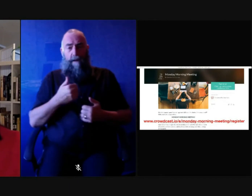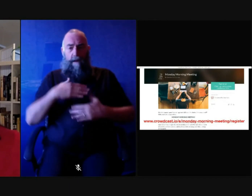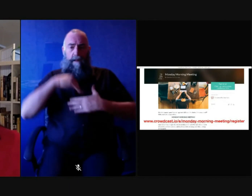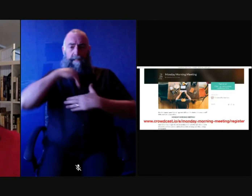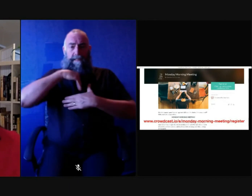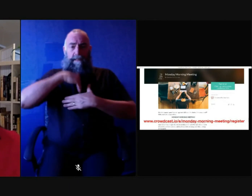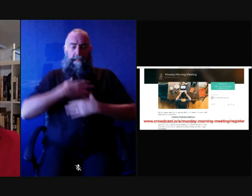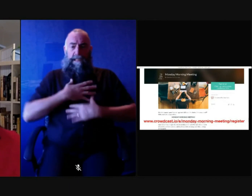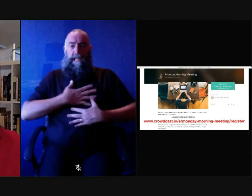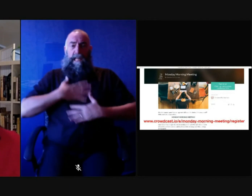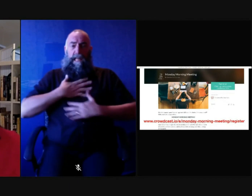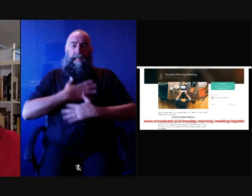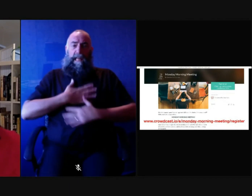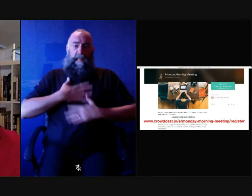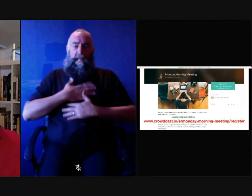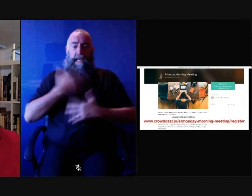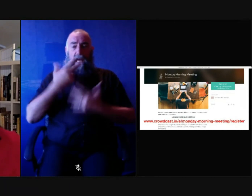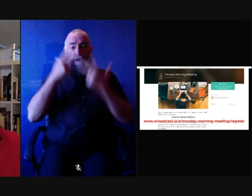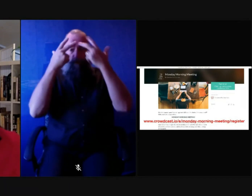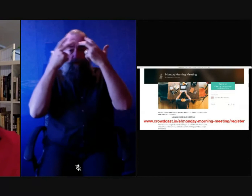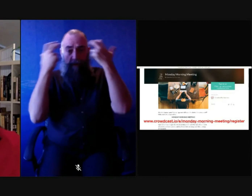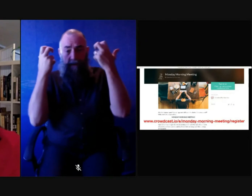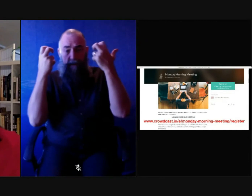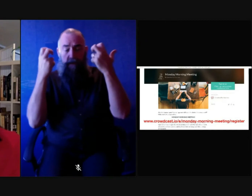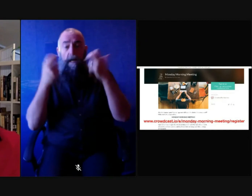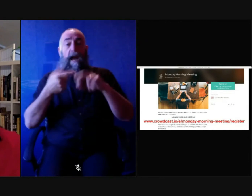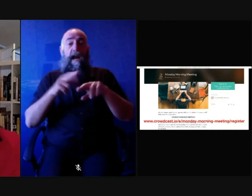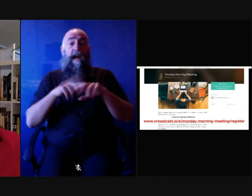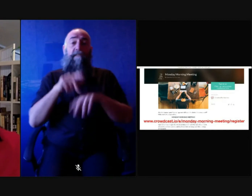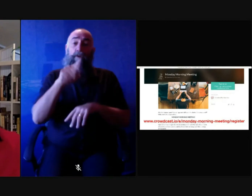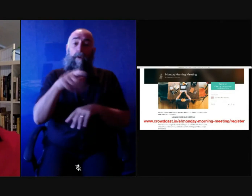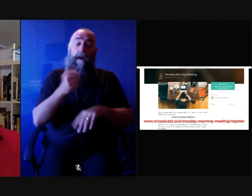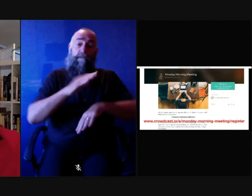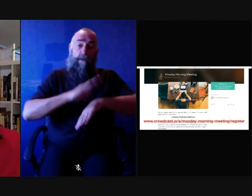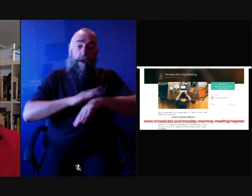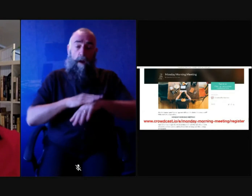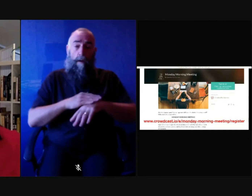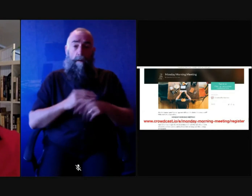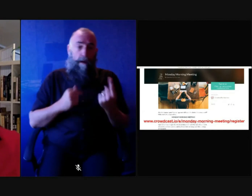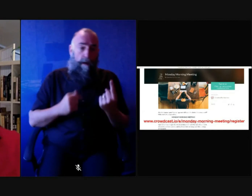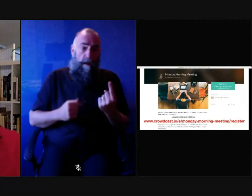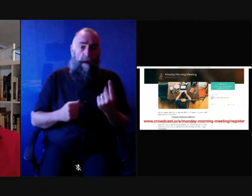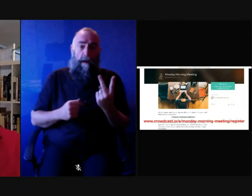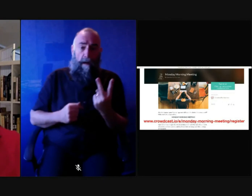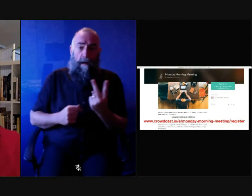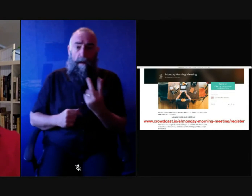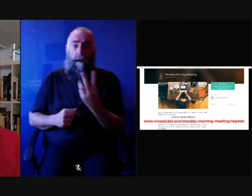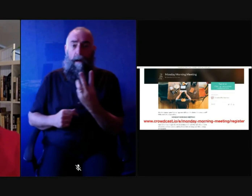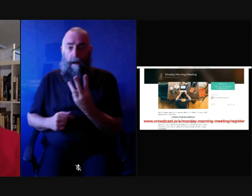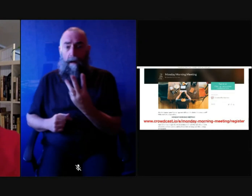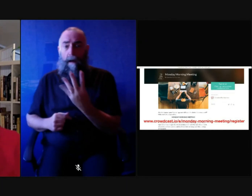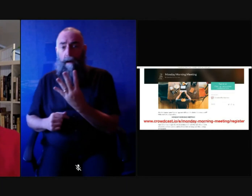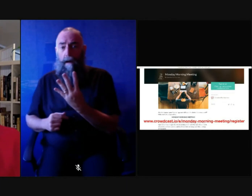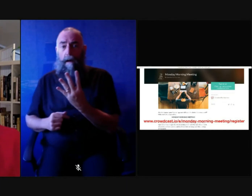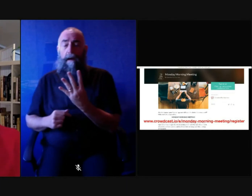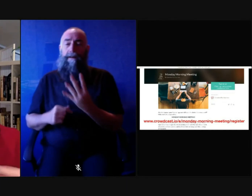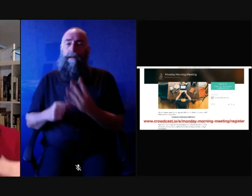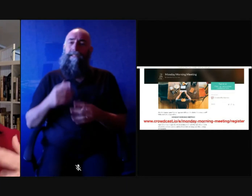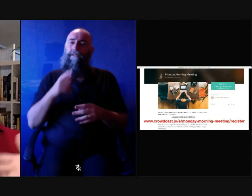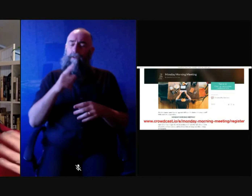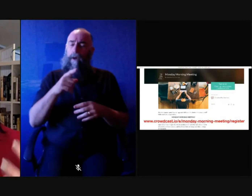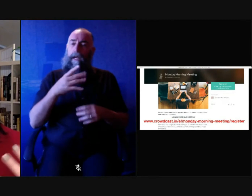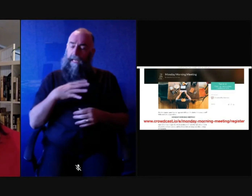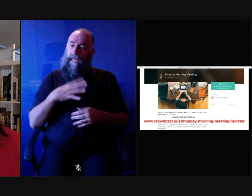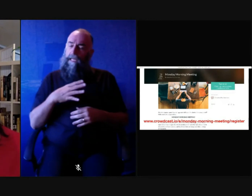would be my suggestion if you're juggling a lot of different time considerations, to still try the Monday morning meeting, but